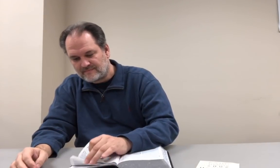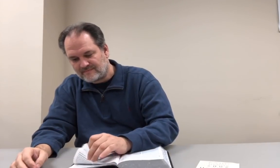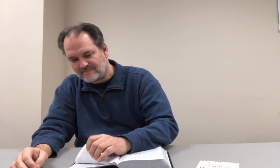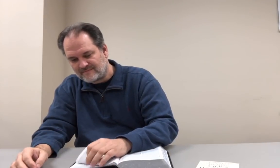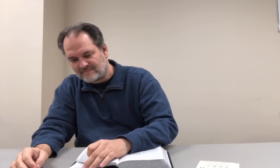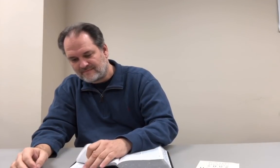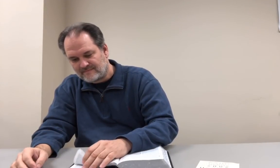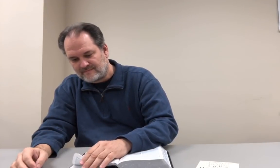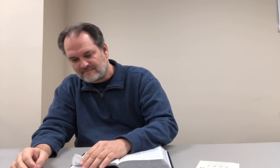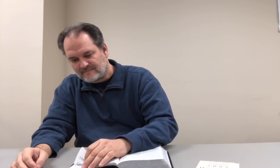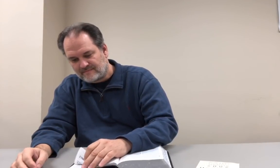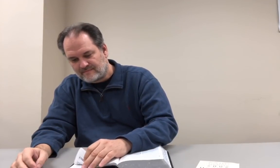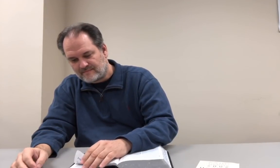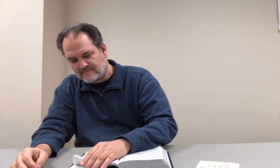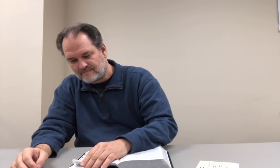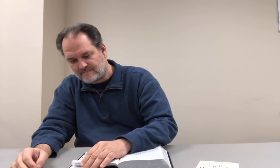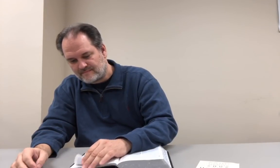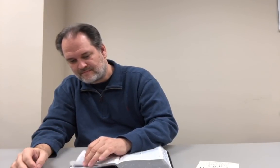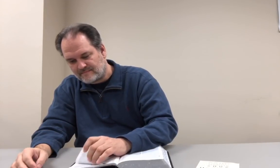up in the sky, the earth, everything.